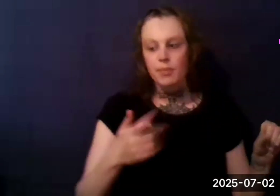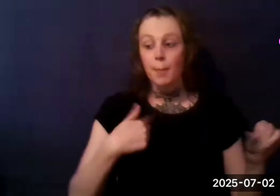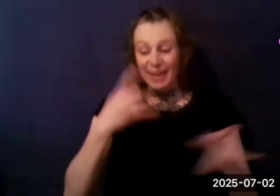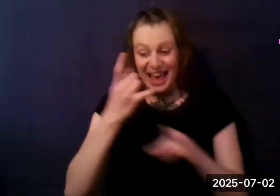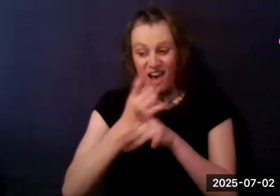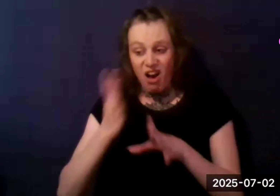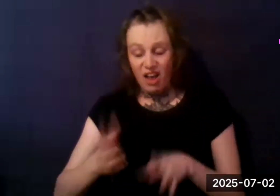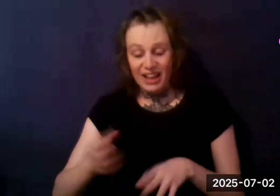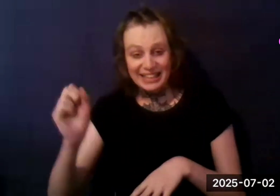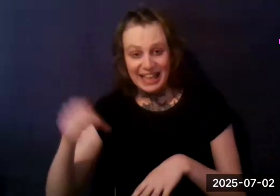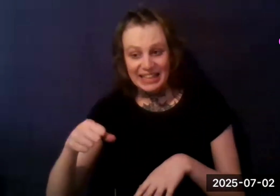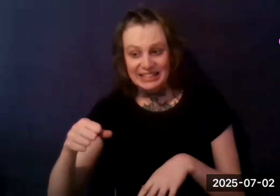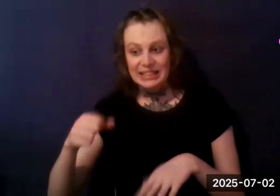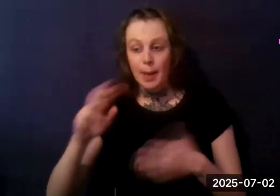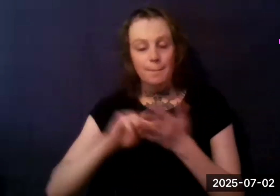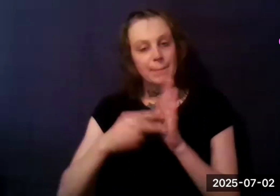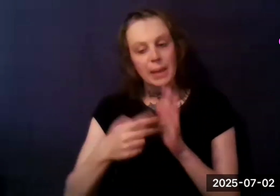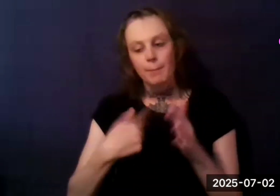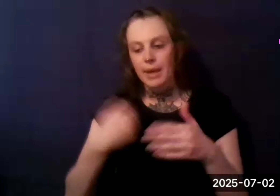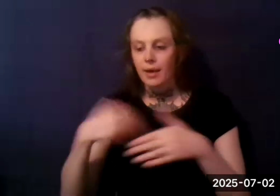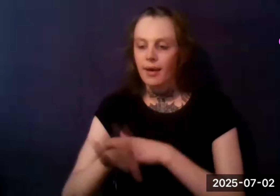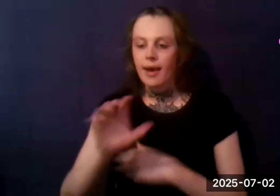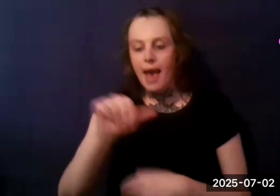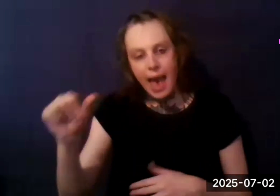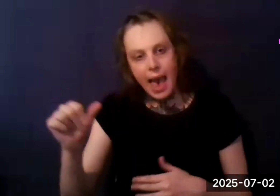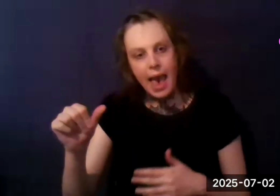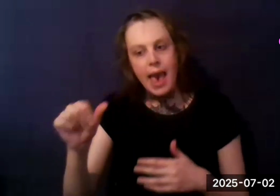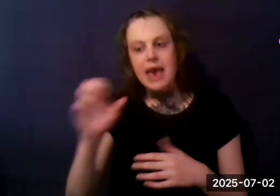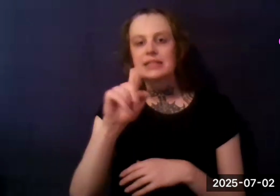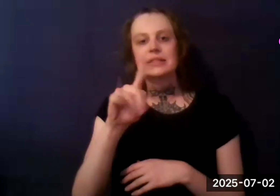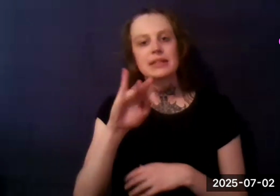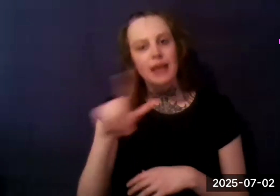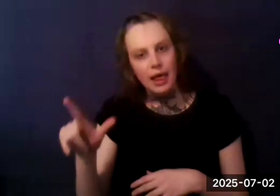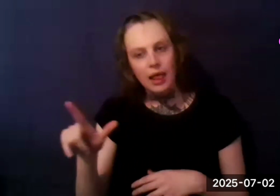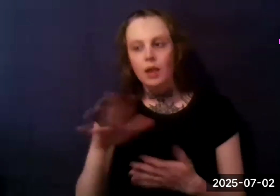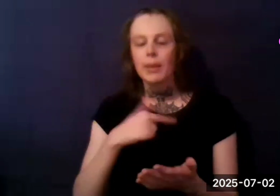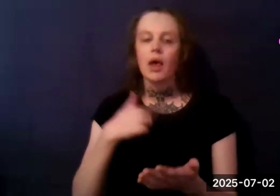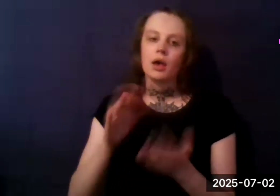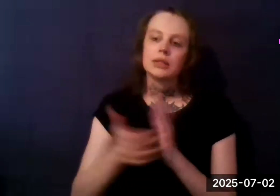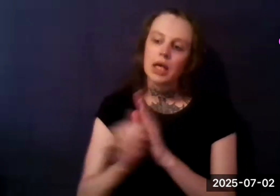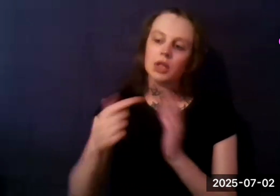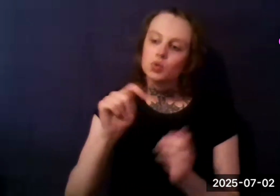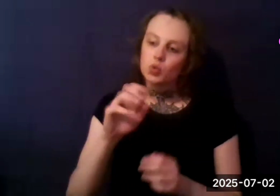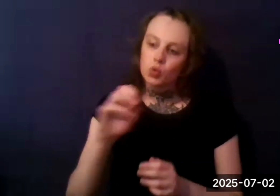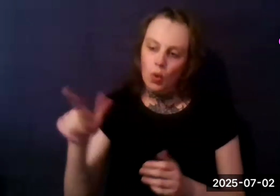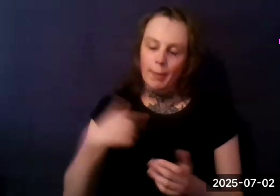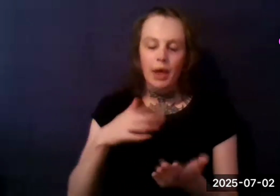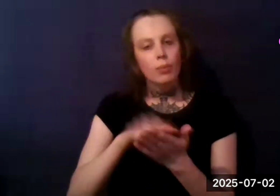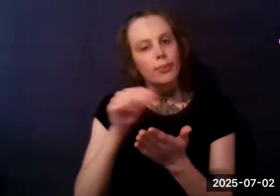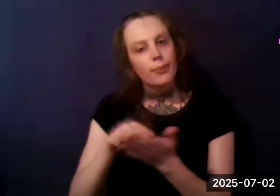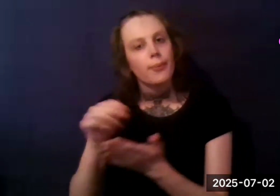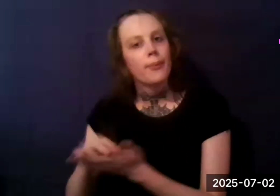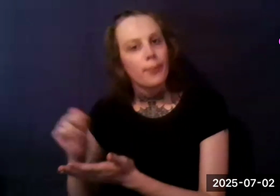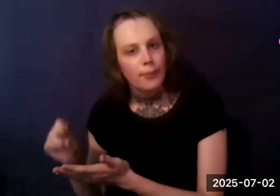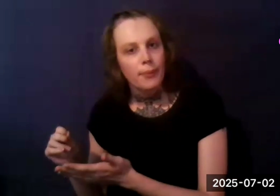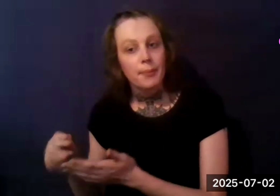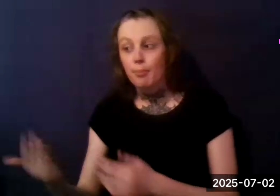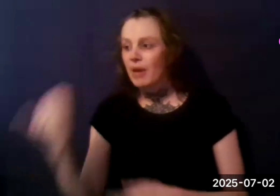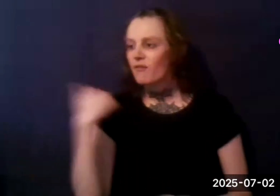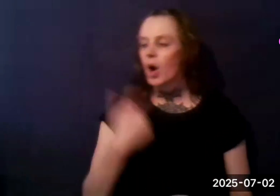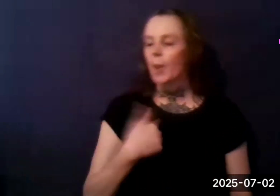psychic change that we get through going through the steps, I have learned things like, oh, like I always thought I was the biggest victim in